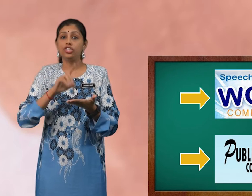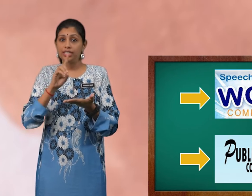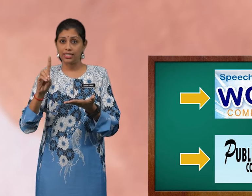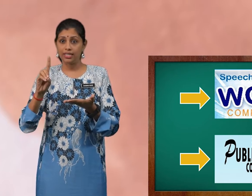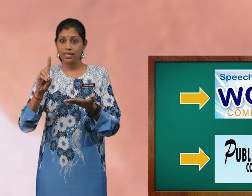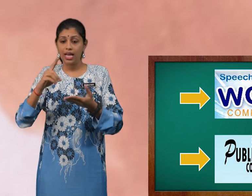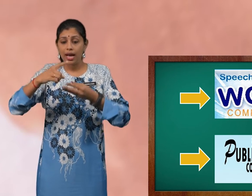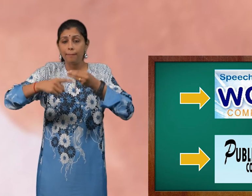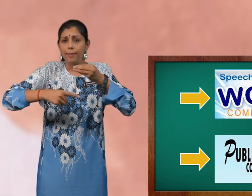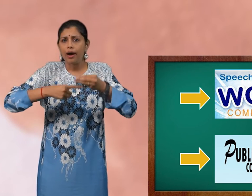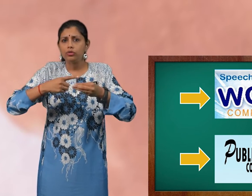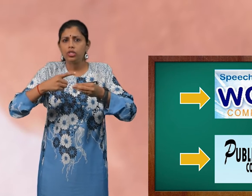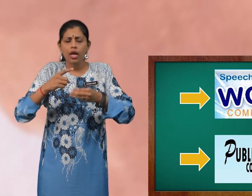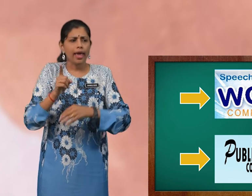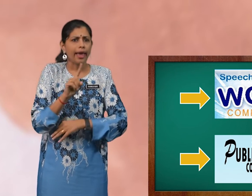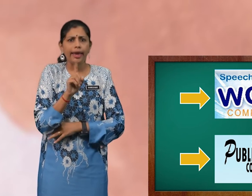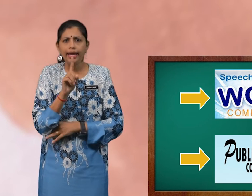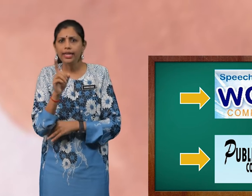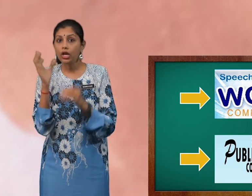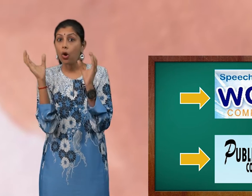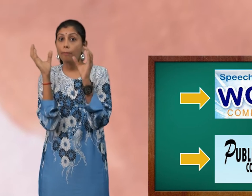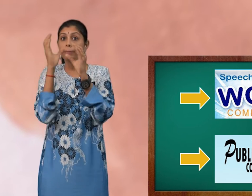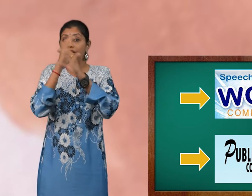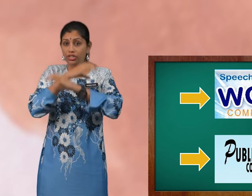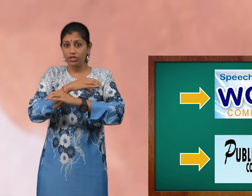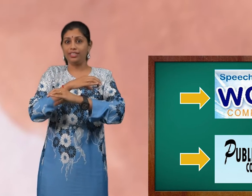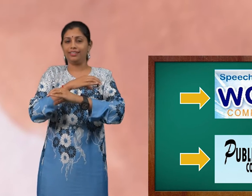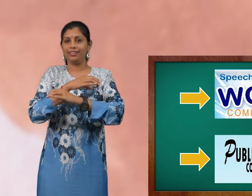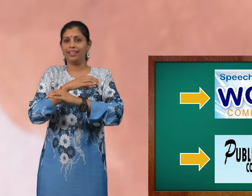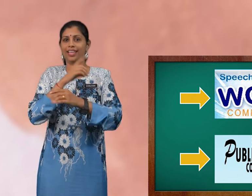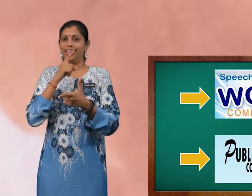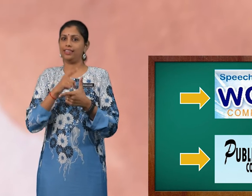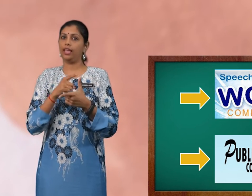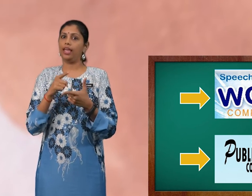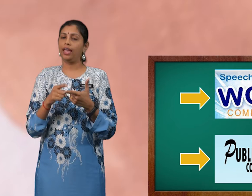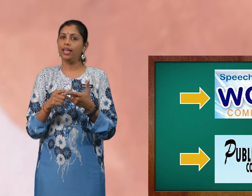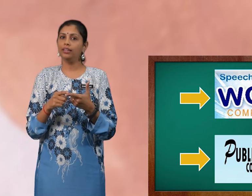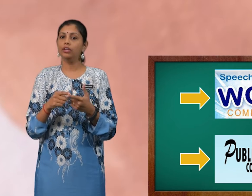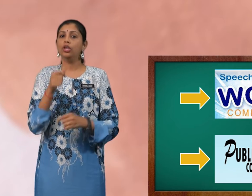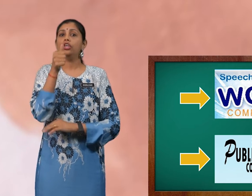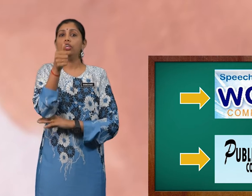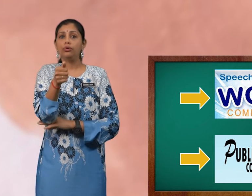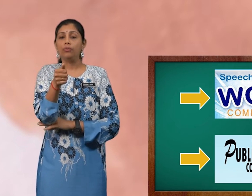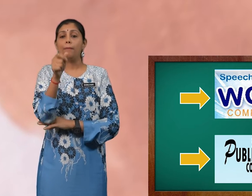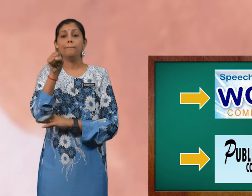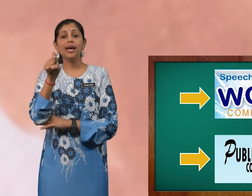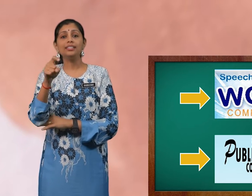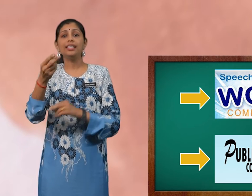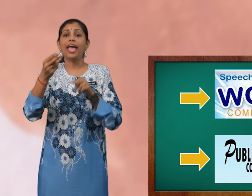mentioned about any competition, then you must